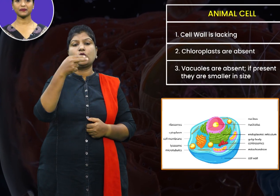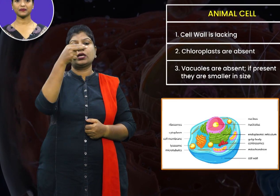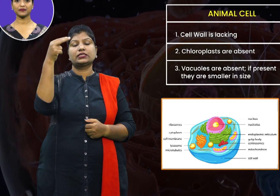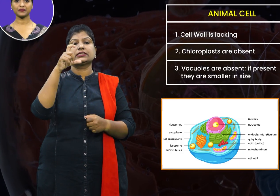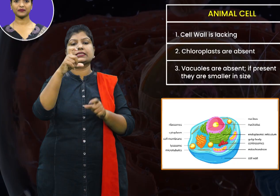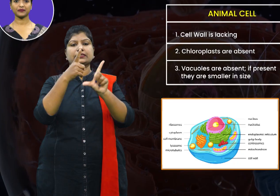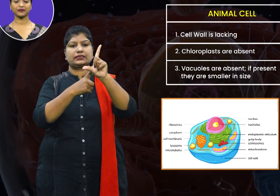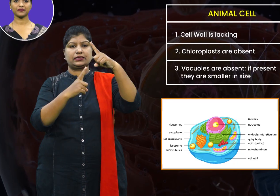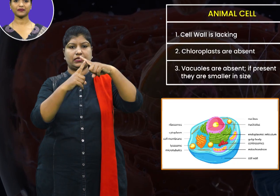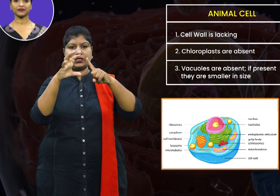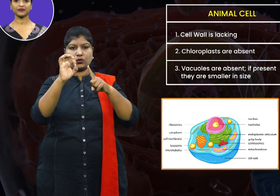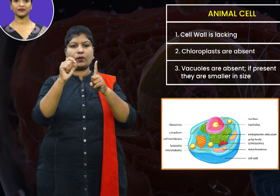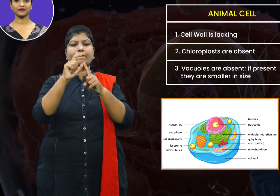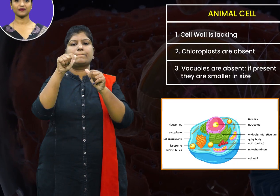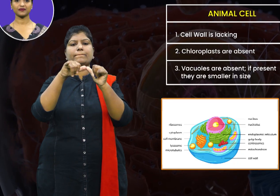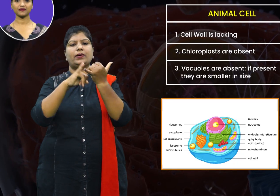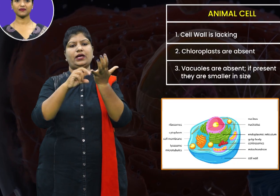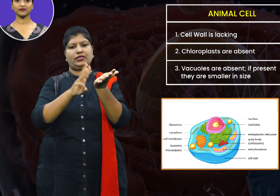cytoplasm.